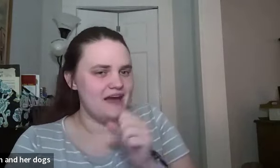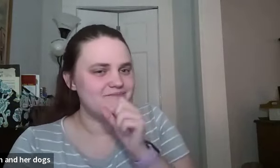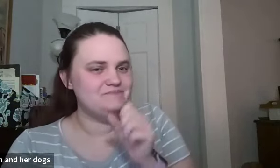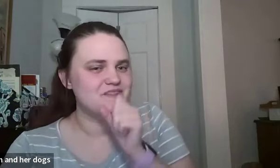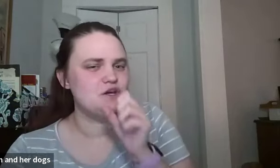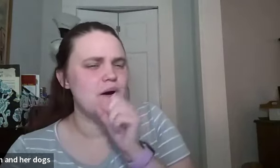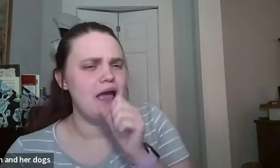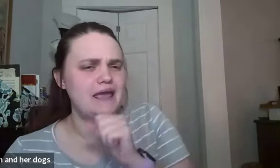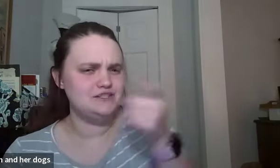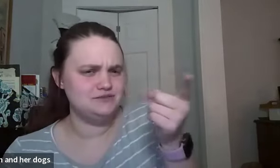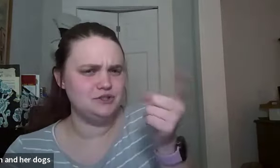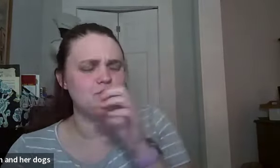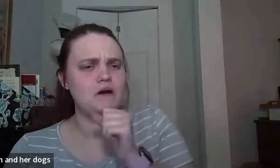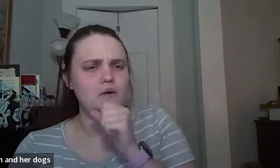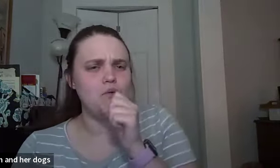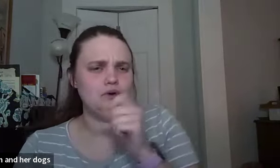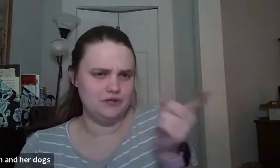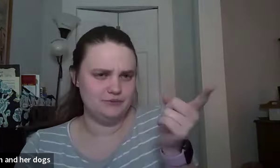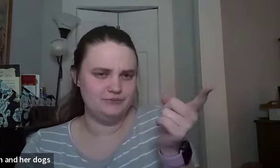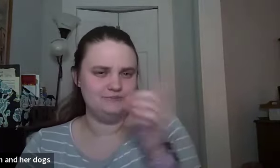that? So age, you. How old are you?